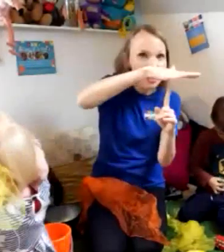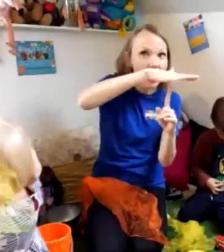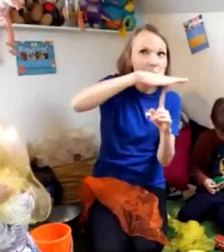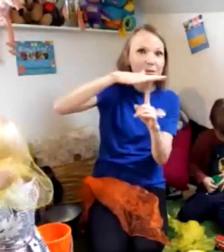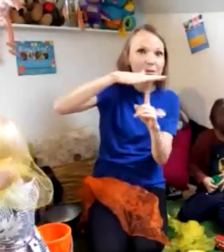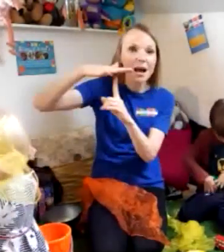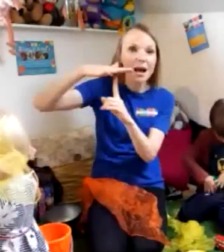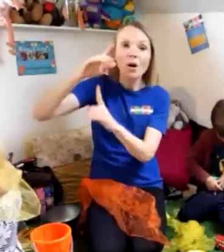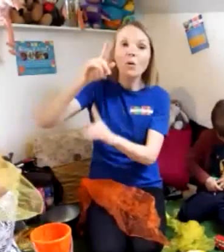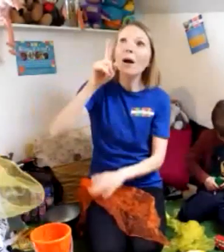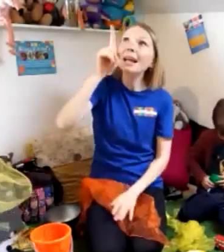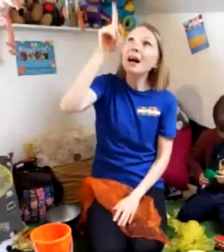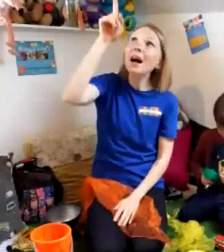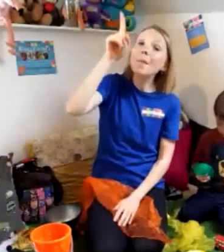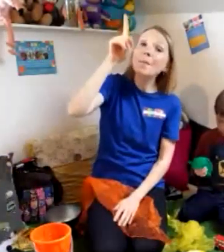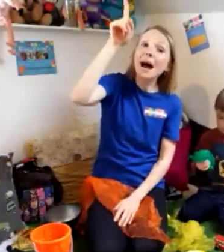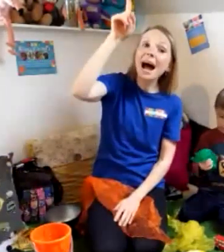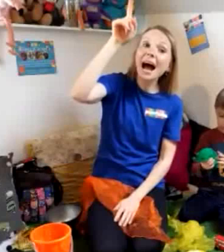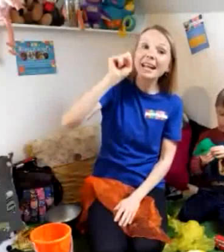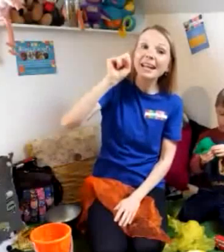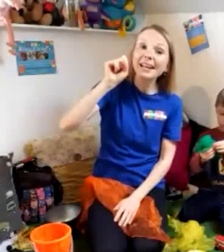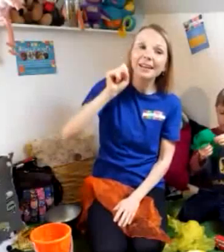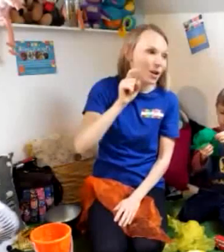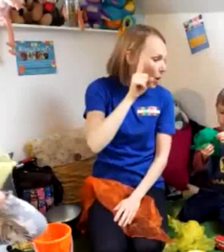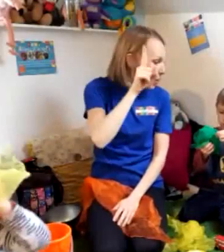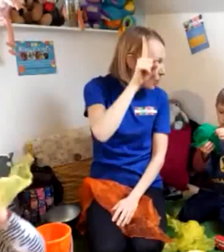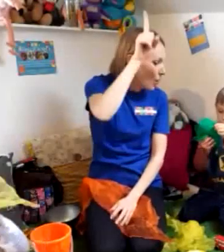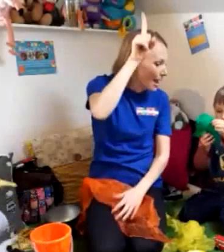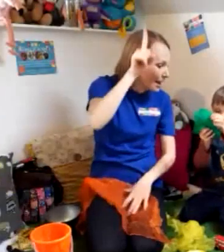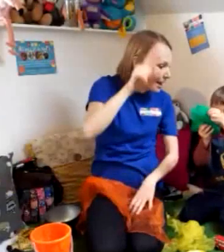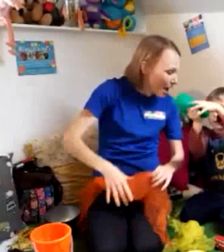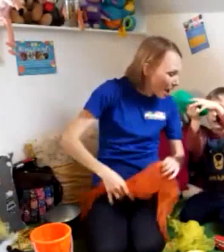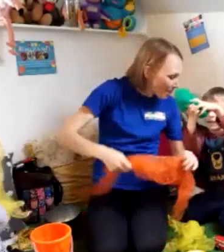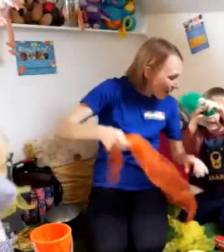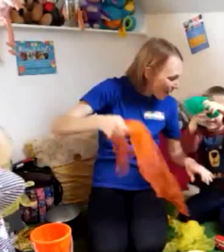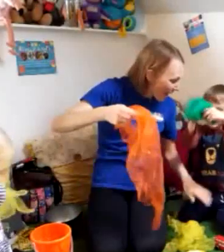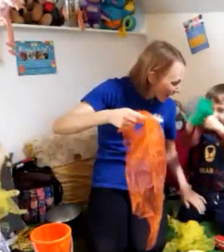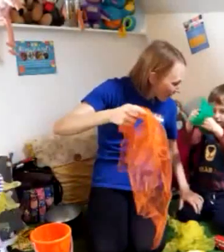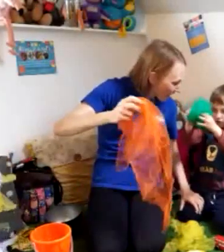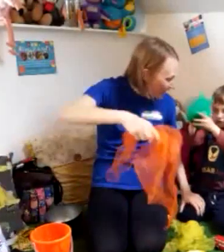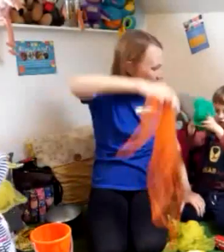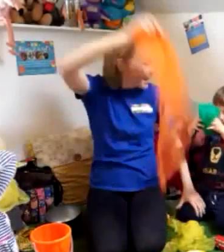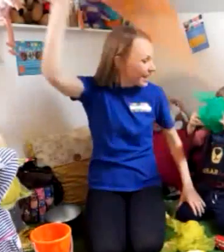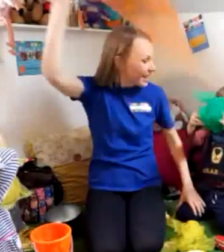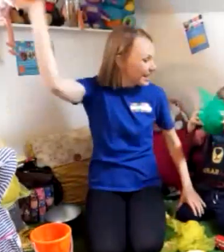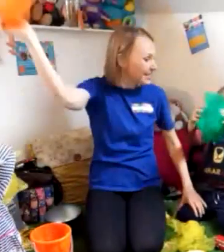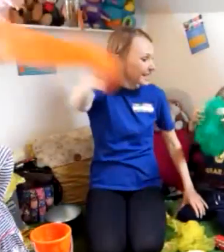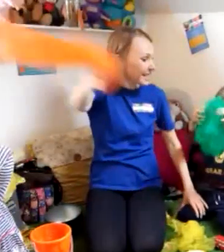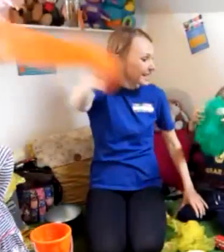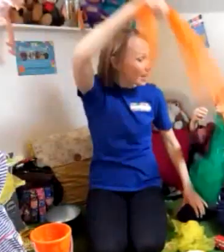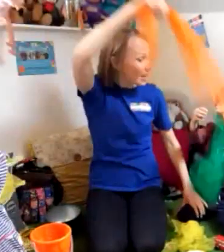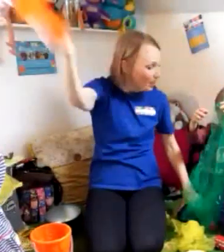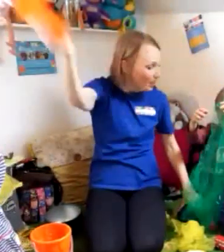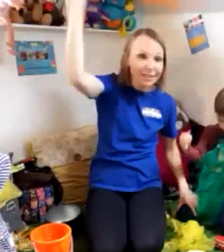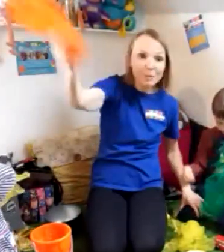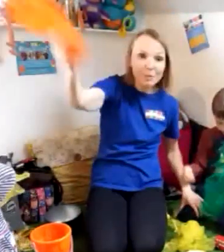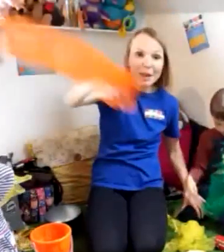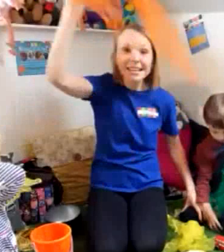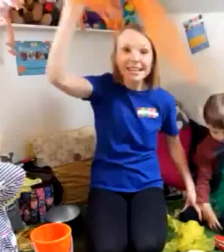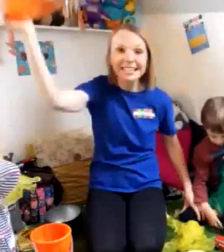helicopter, way up high, way up high. Ready? See your blades are spinning,